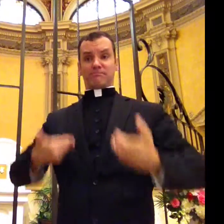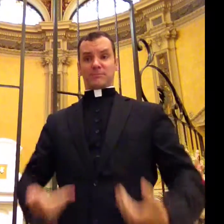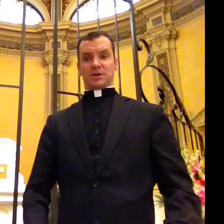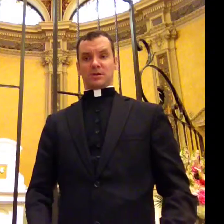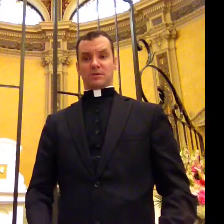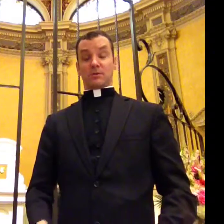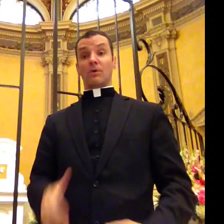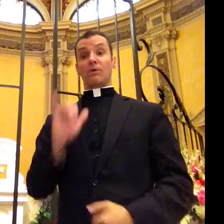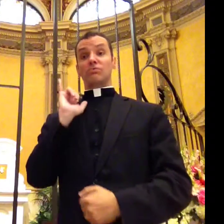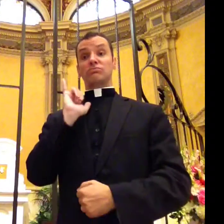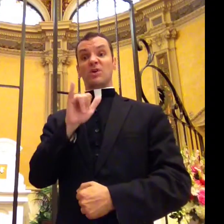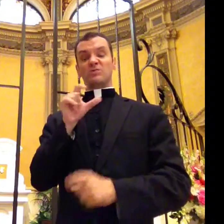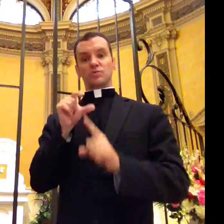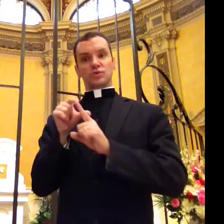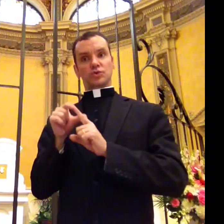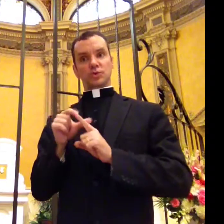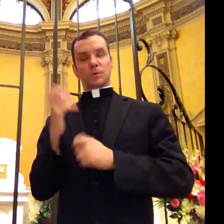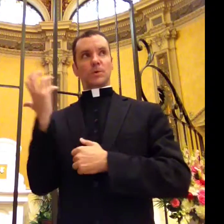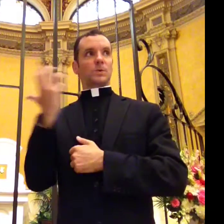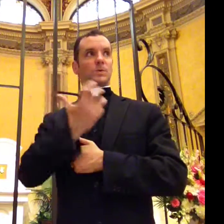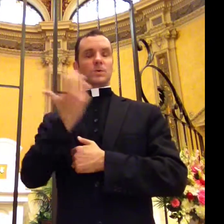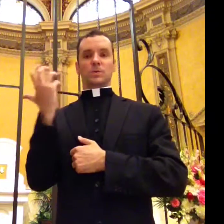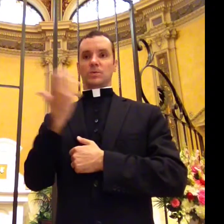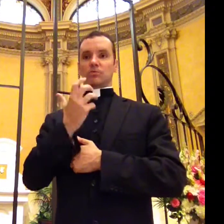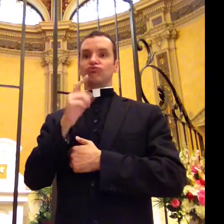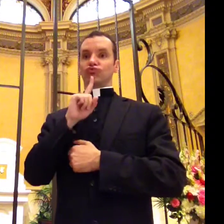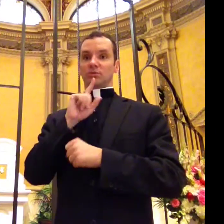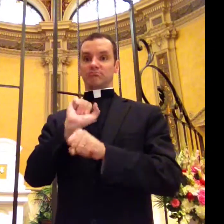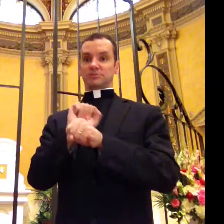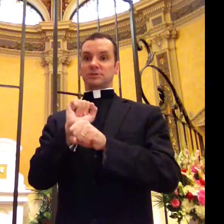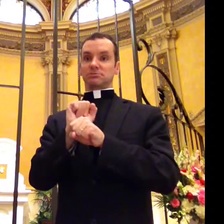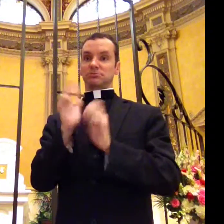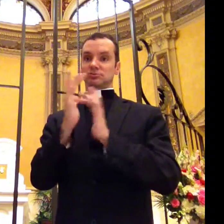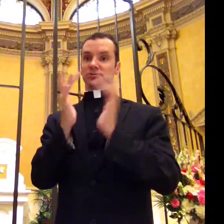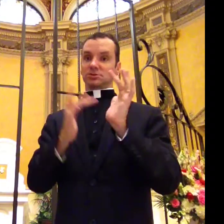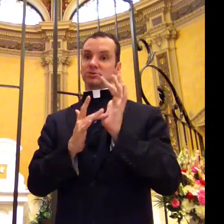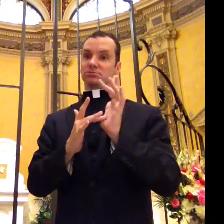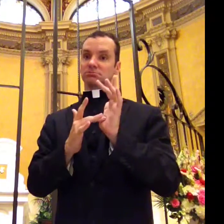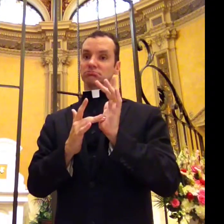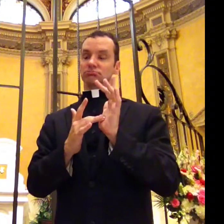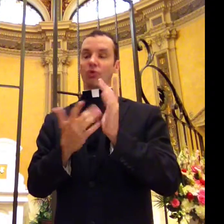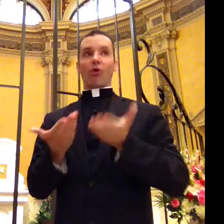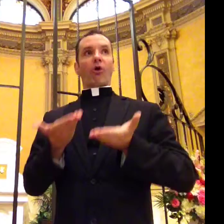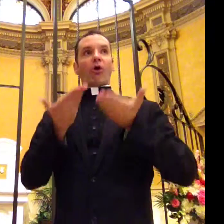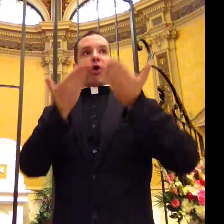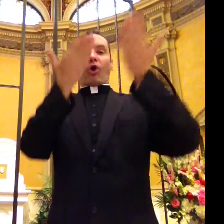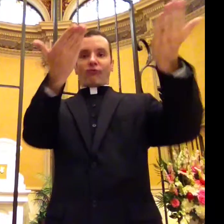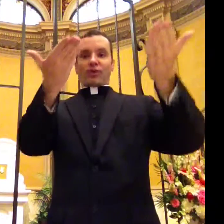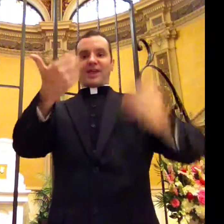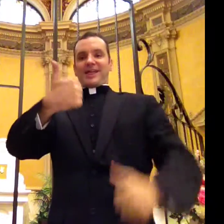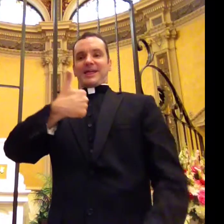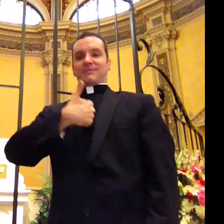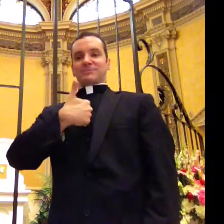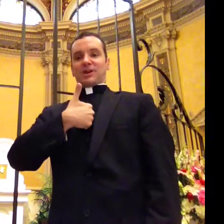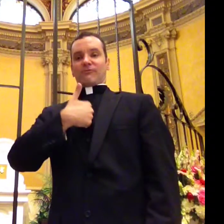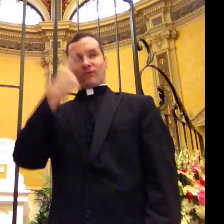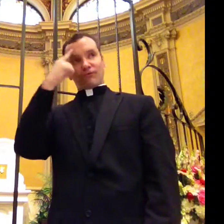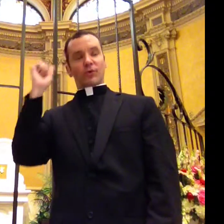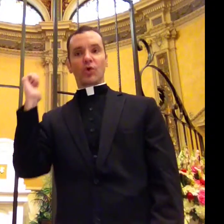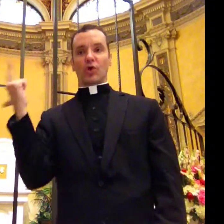Do this in memory of me." Those words are powerful. Those are Christ's words as he offers